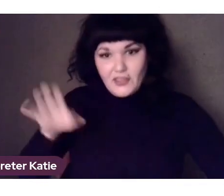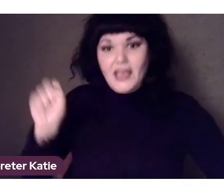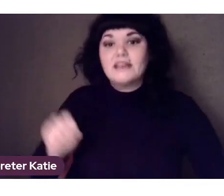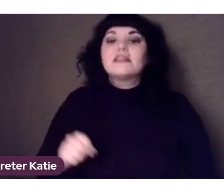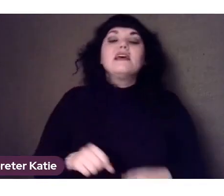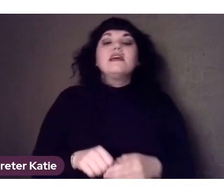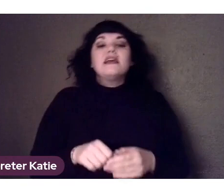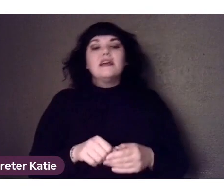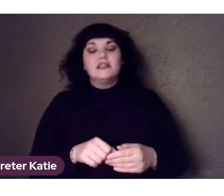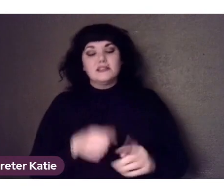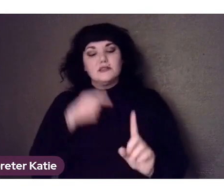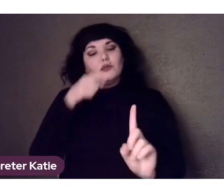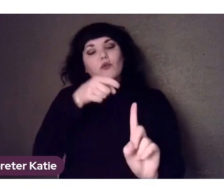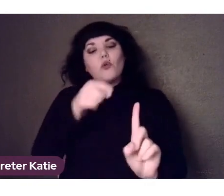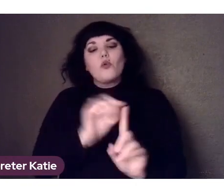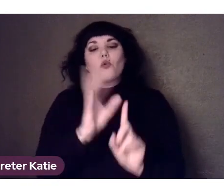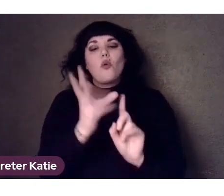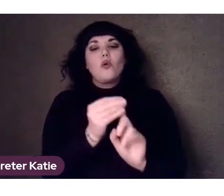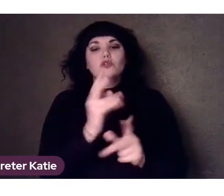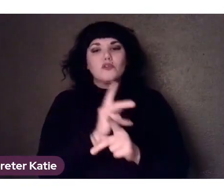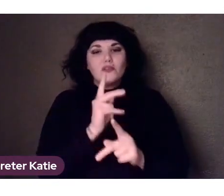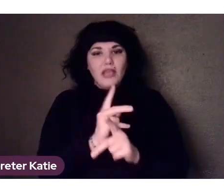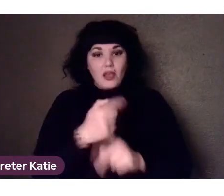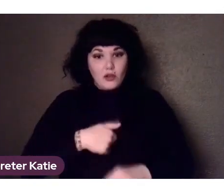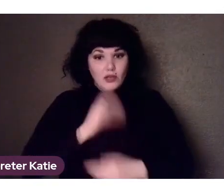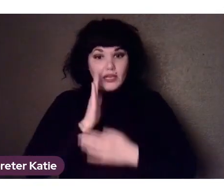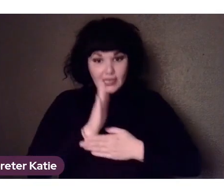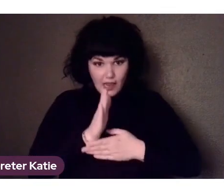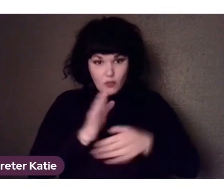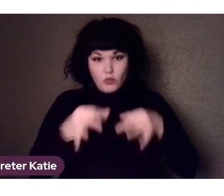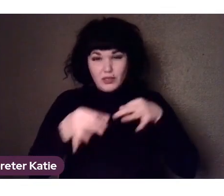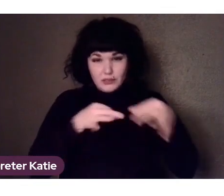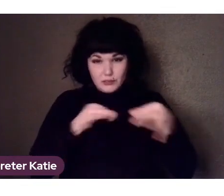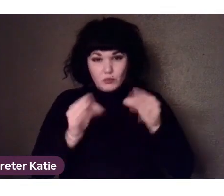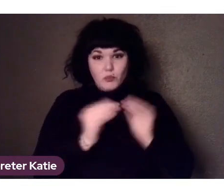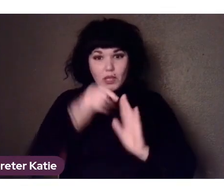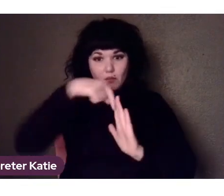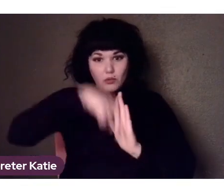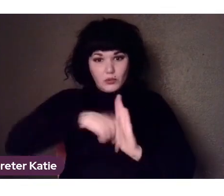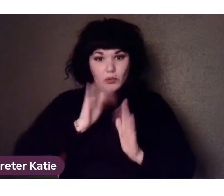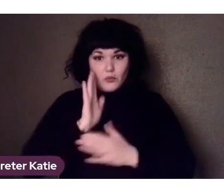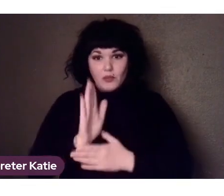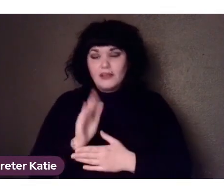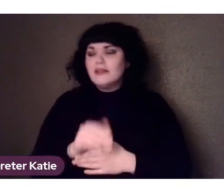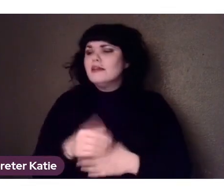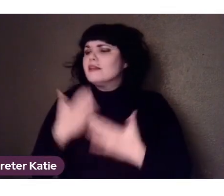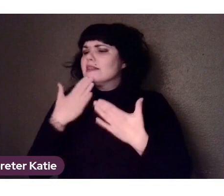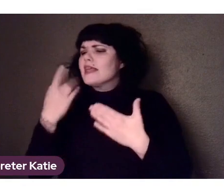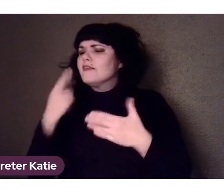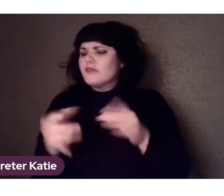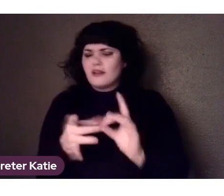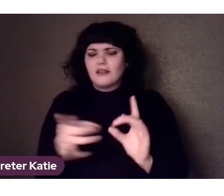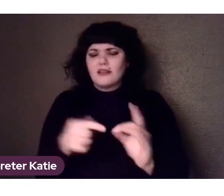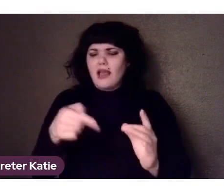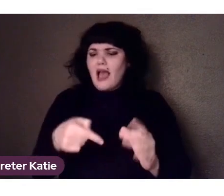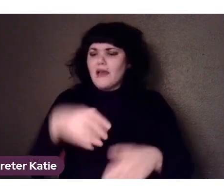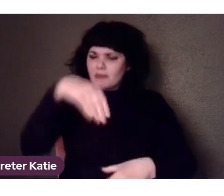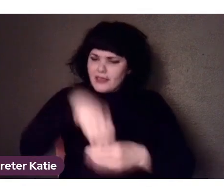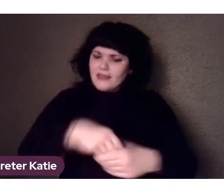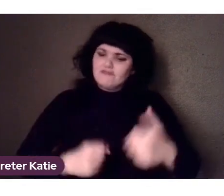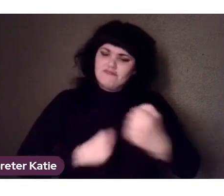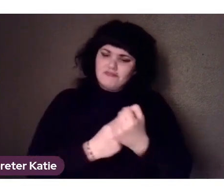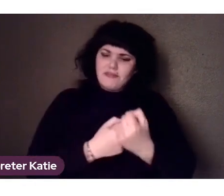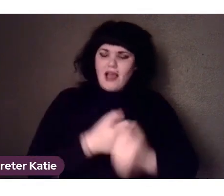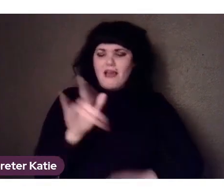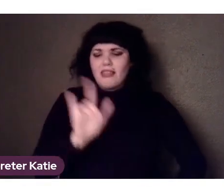care. And I'm going to get into that for sure. Shoket, thank you for saying I'm in. I love you. Thanks for